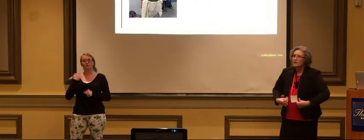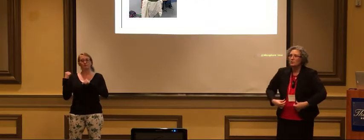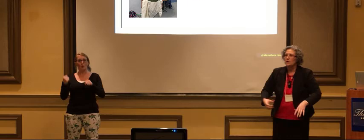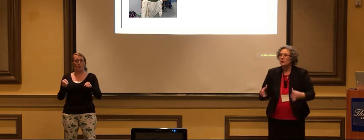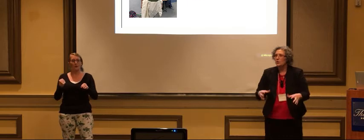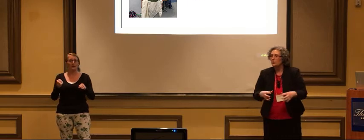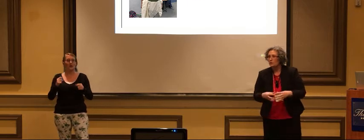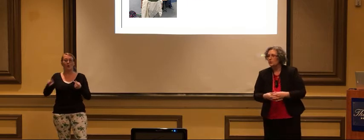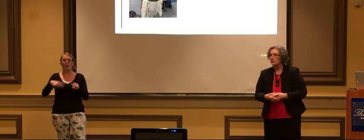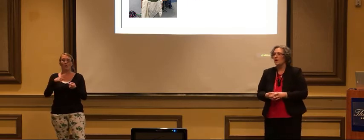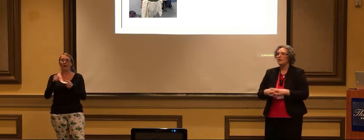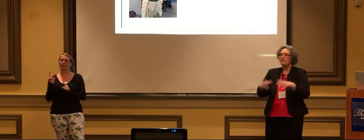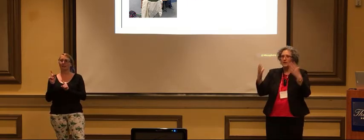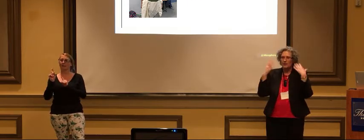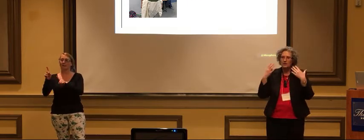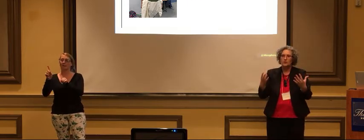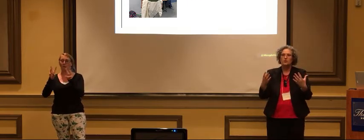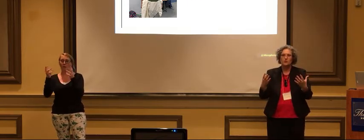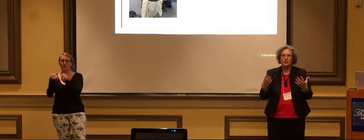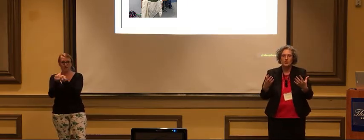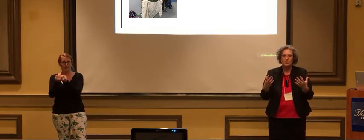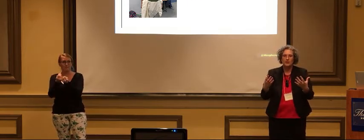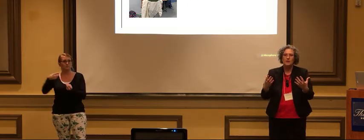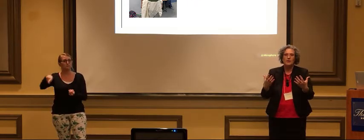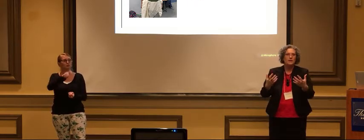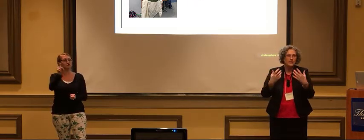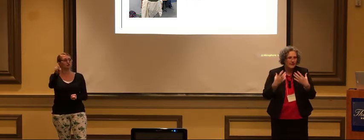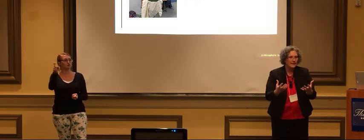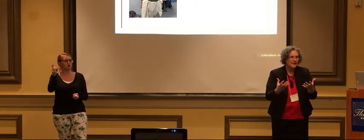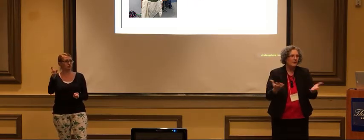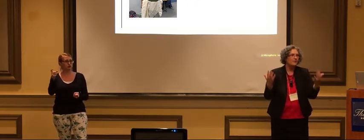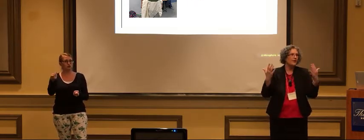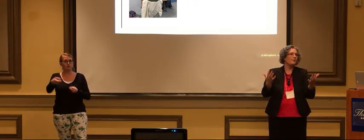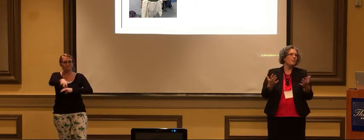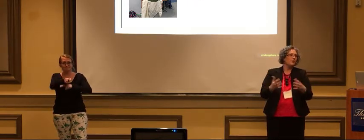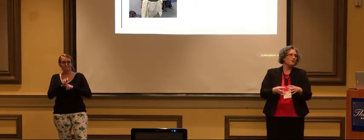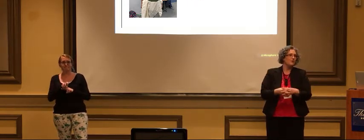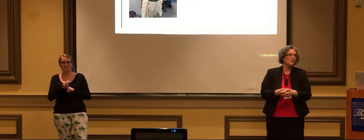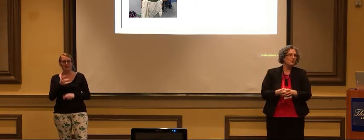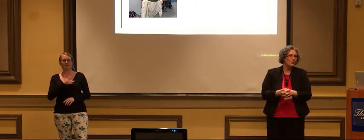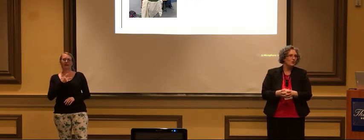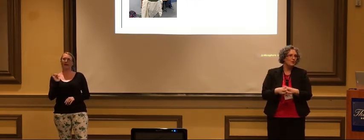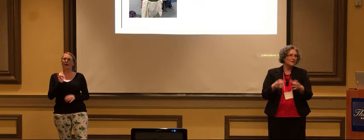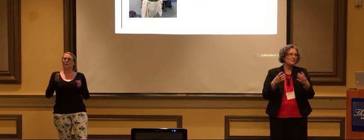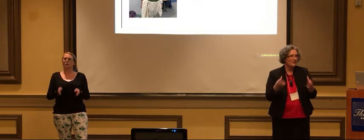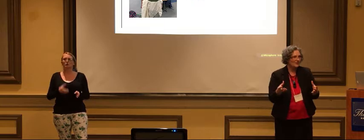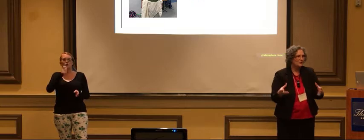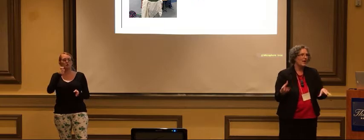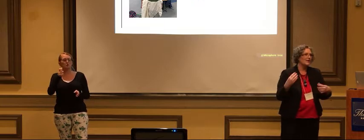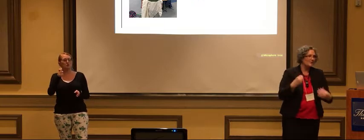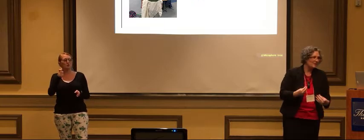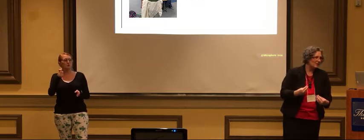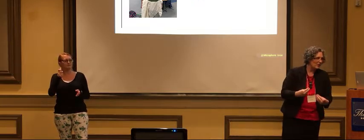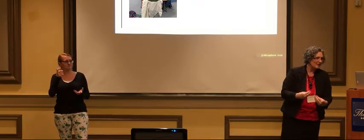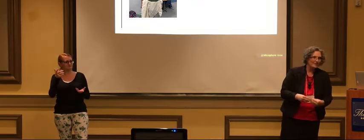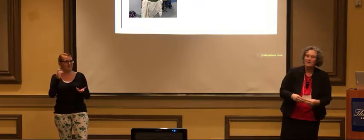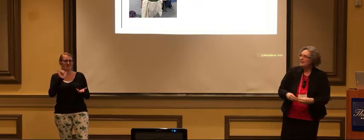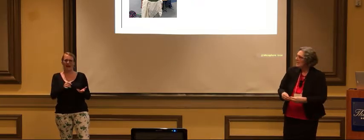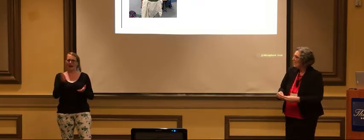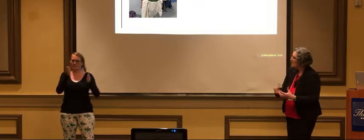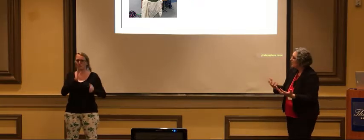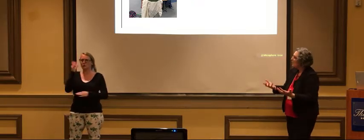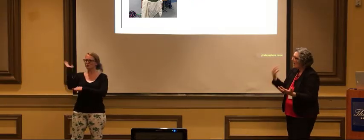strongly when you go to a workshop that you should sit in there and feel like the person who is speaking to you has some